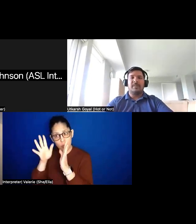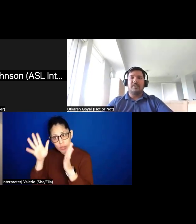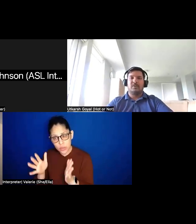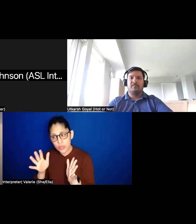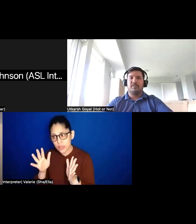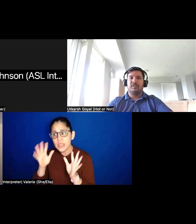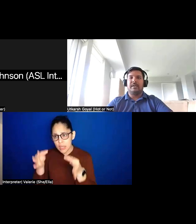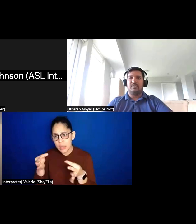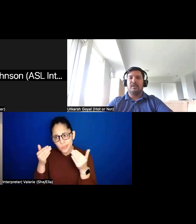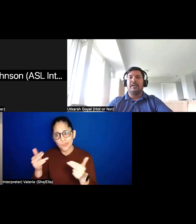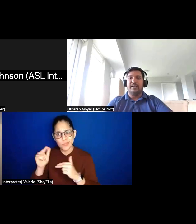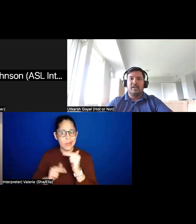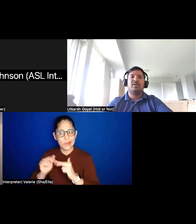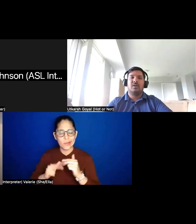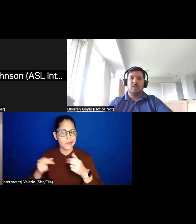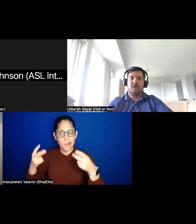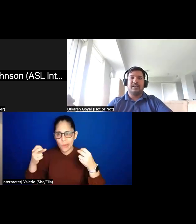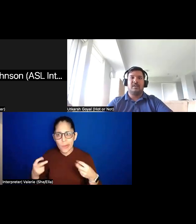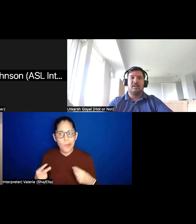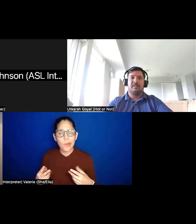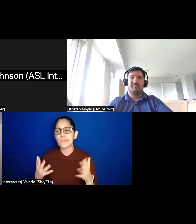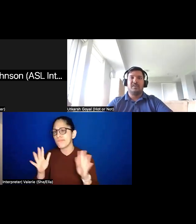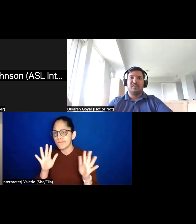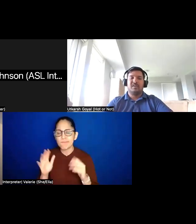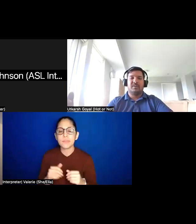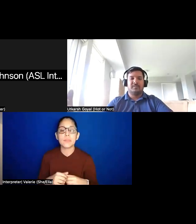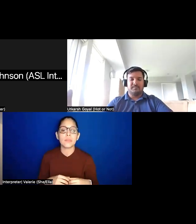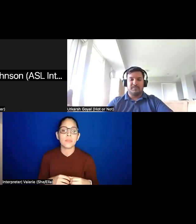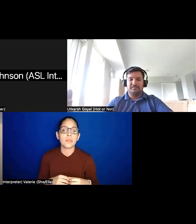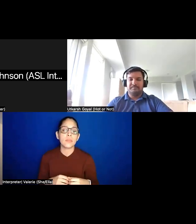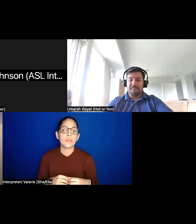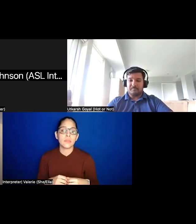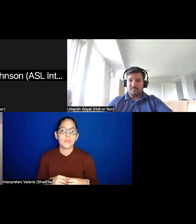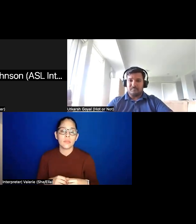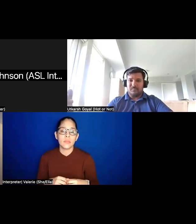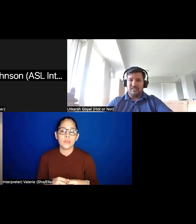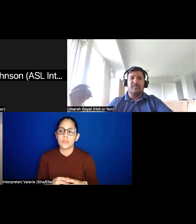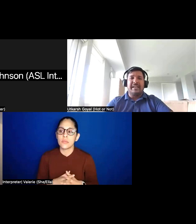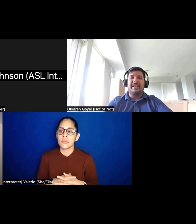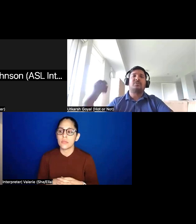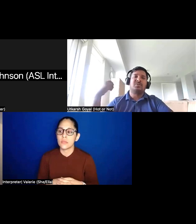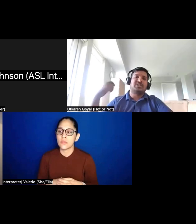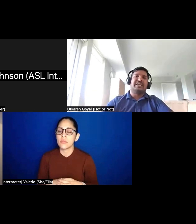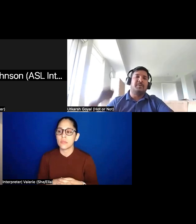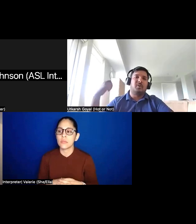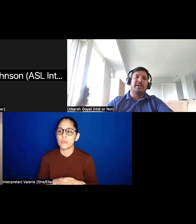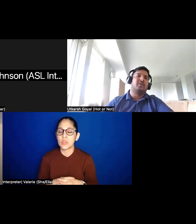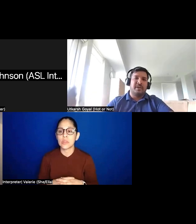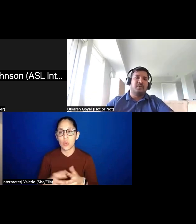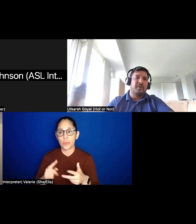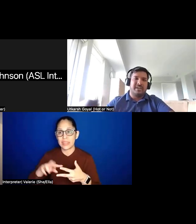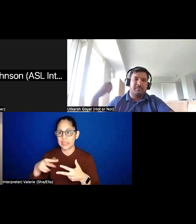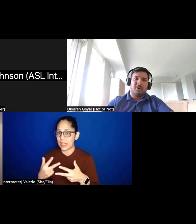So that is where, you know, that grit or that, you know, that willingness to just keep